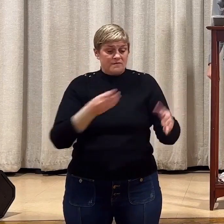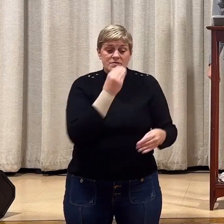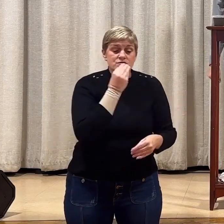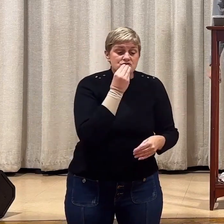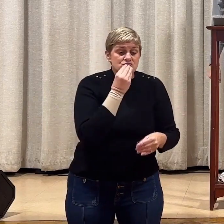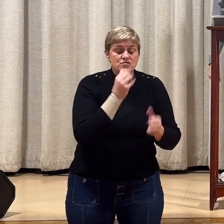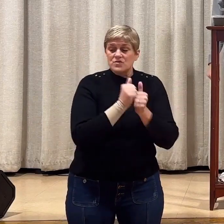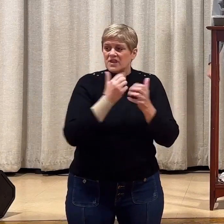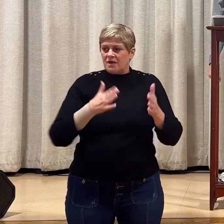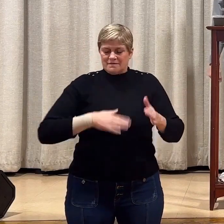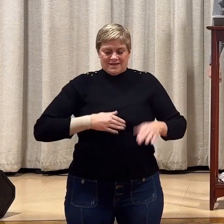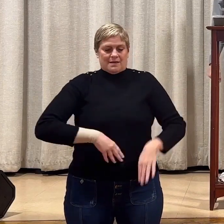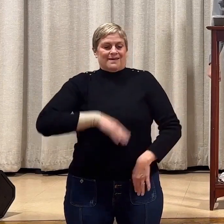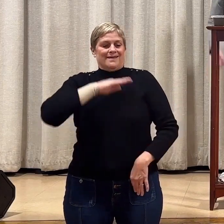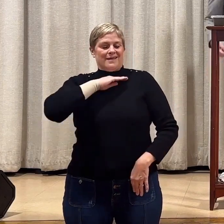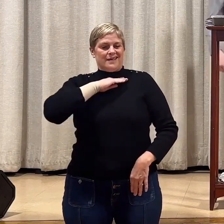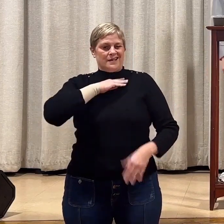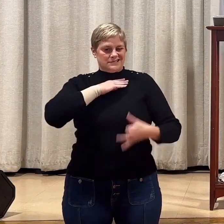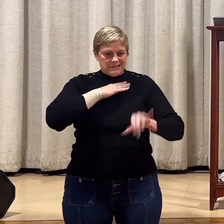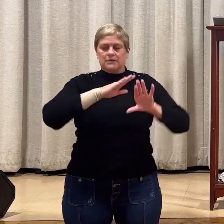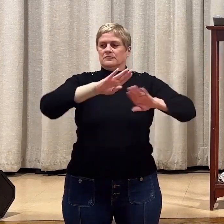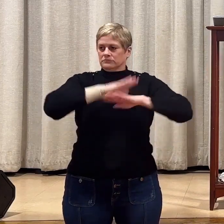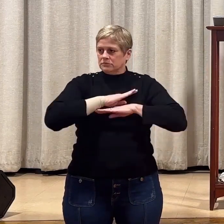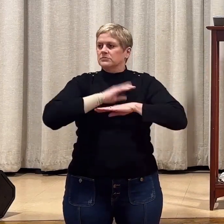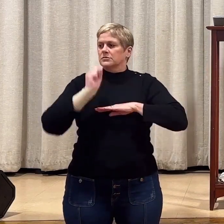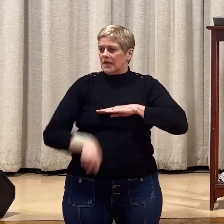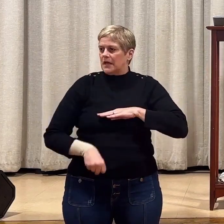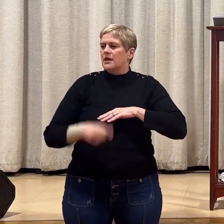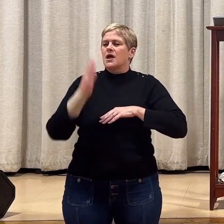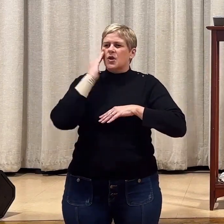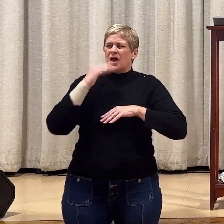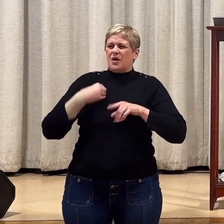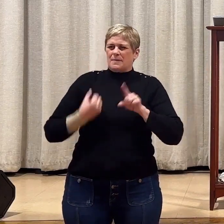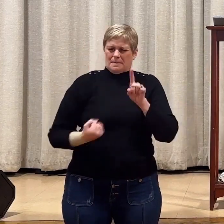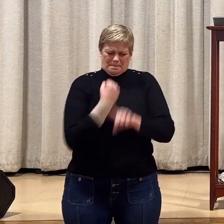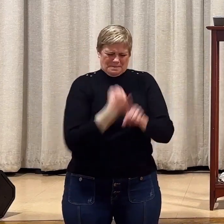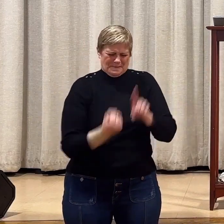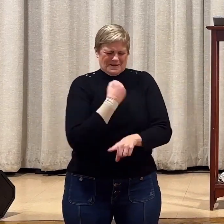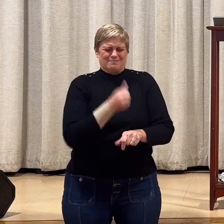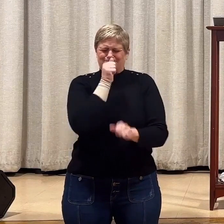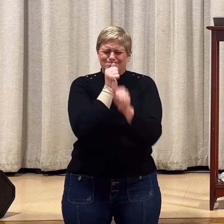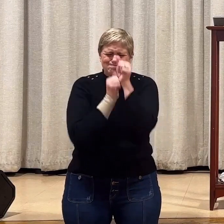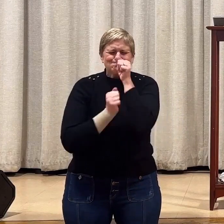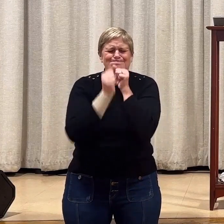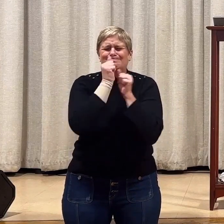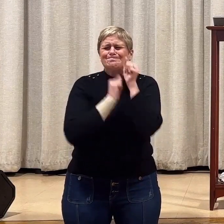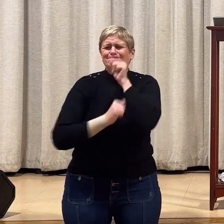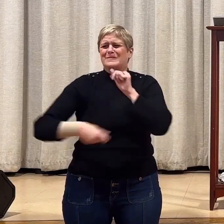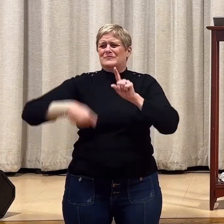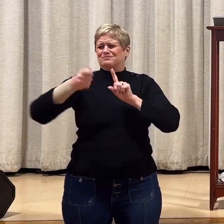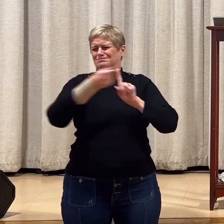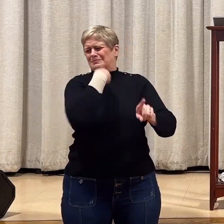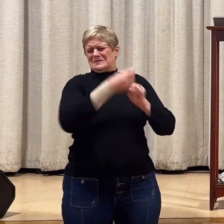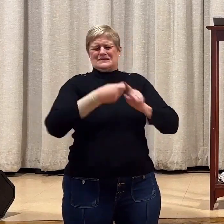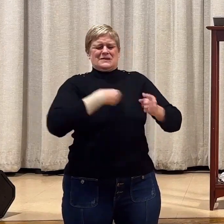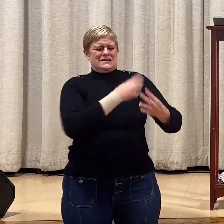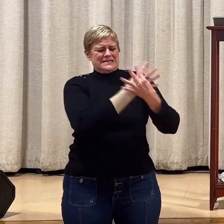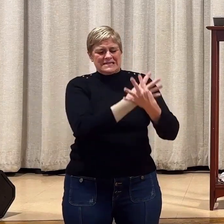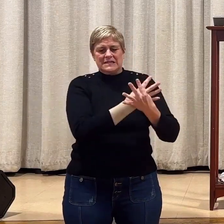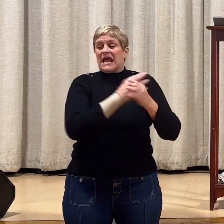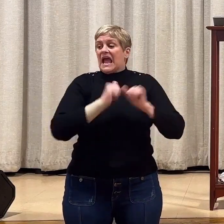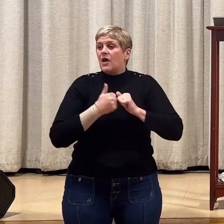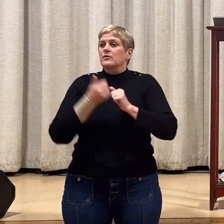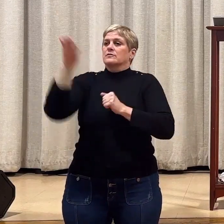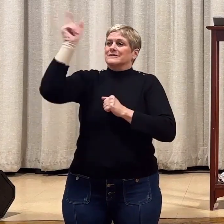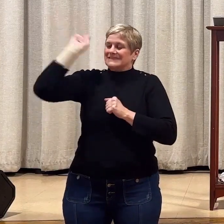full stomach in prison. I know how to endure through beatings and whippings and lashings and imprisonment through